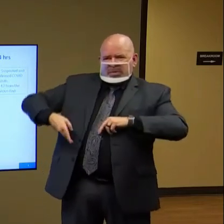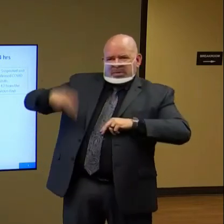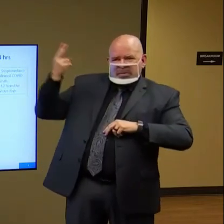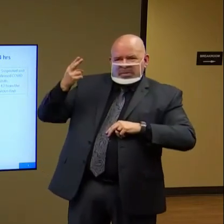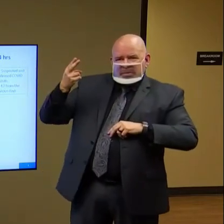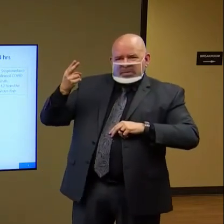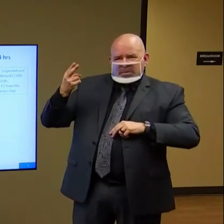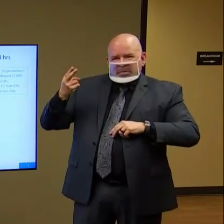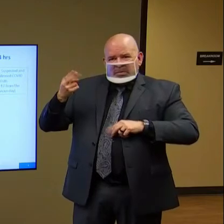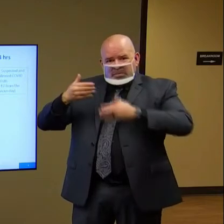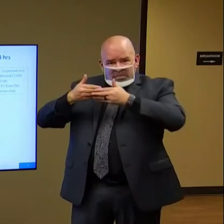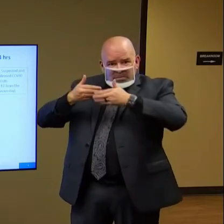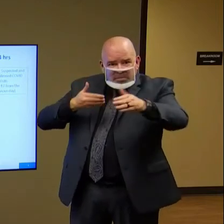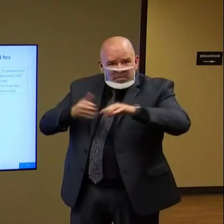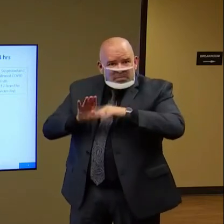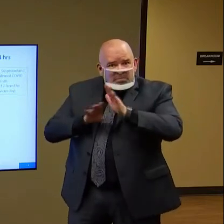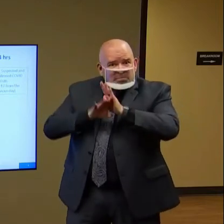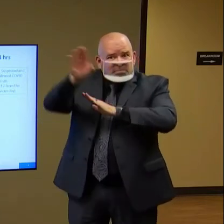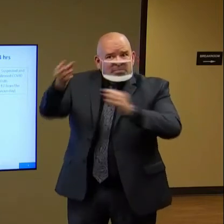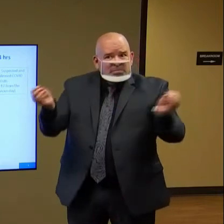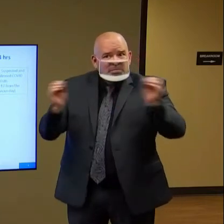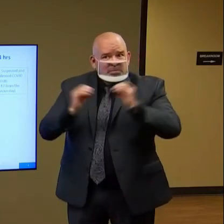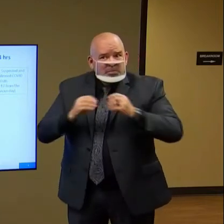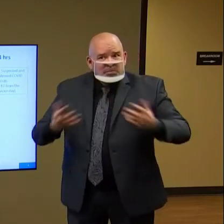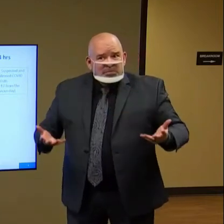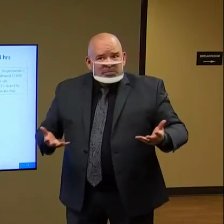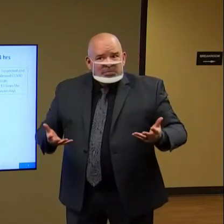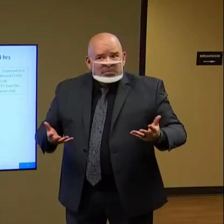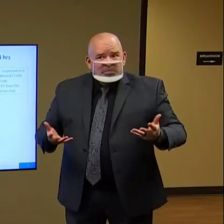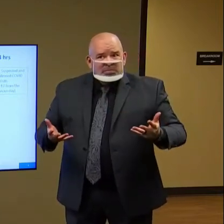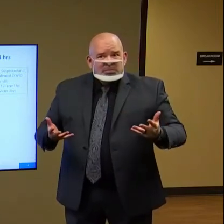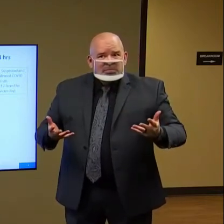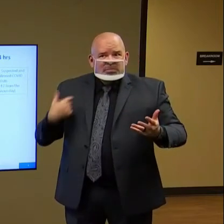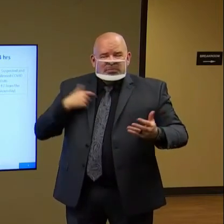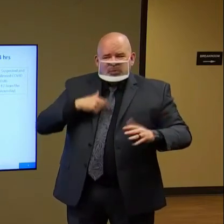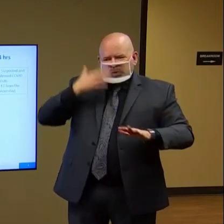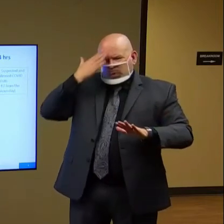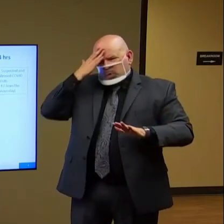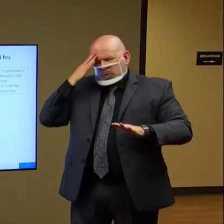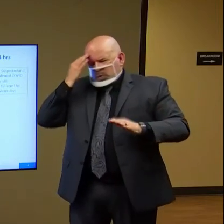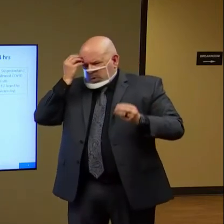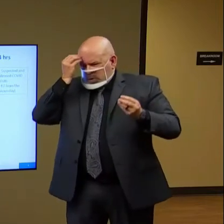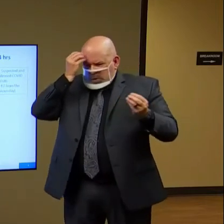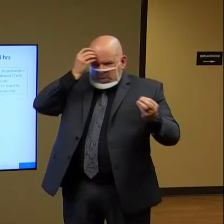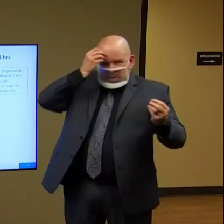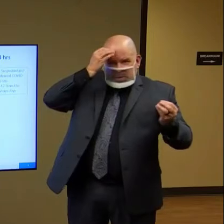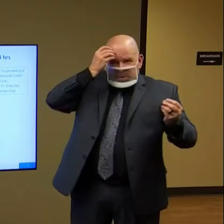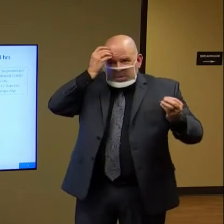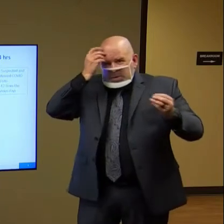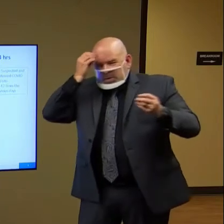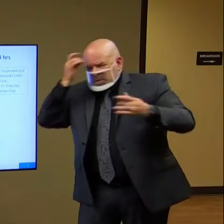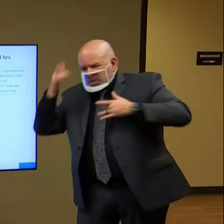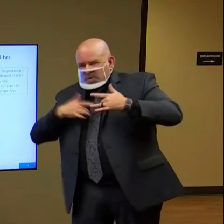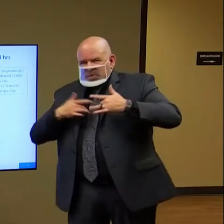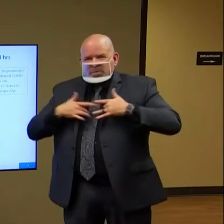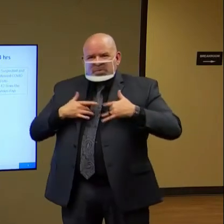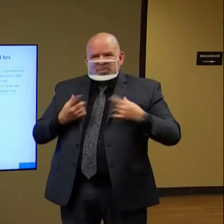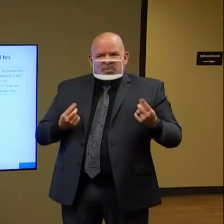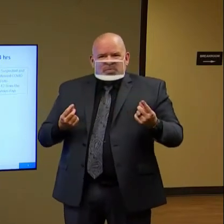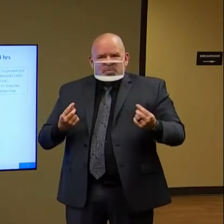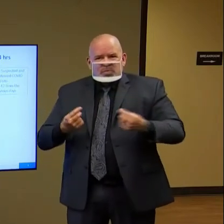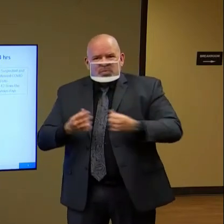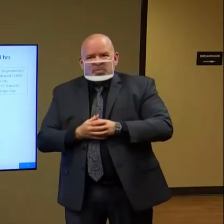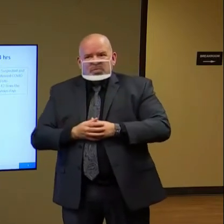it's very concerning and alarming, especially to the hospitals. But we did, as a community, seem to